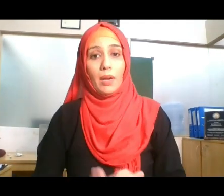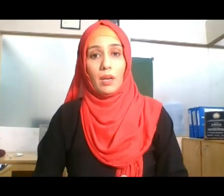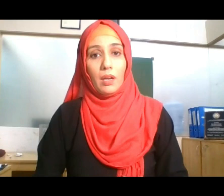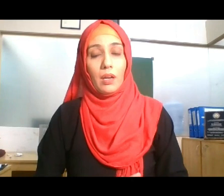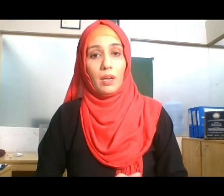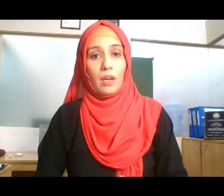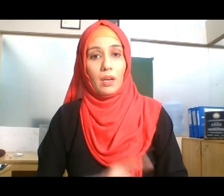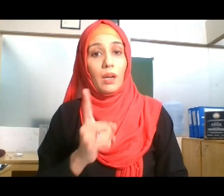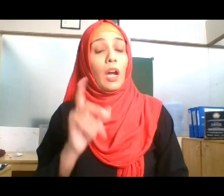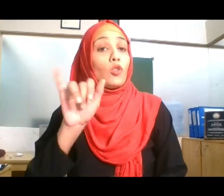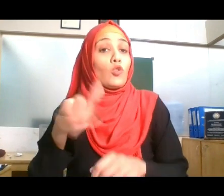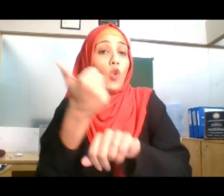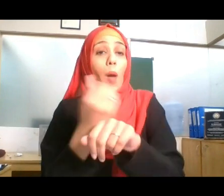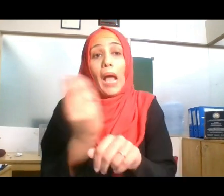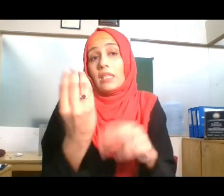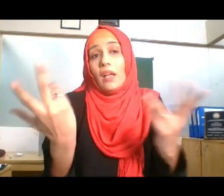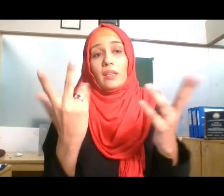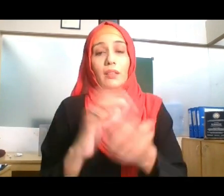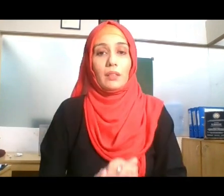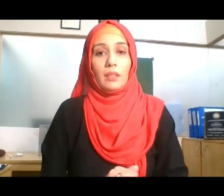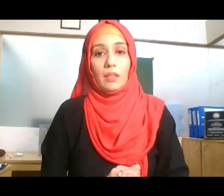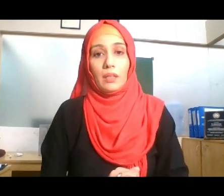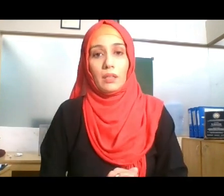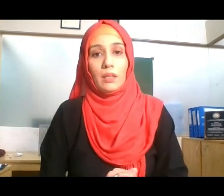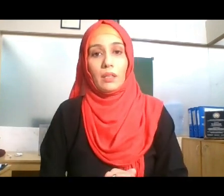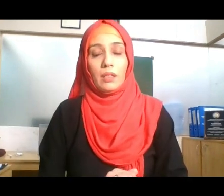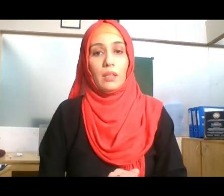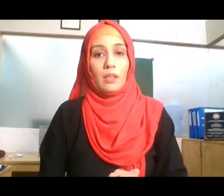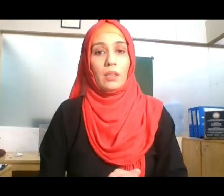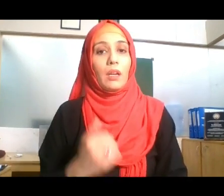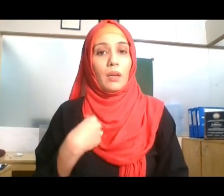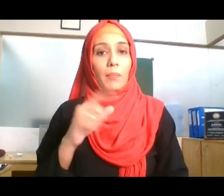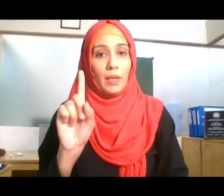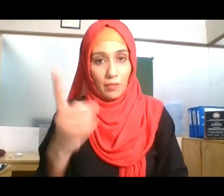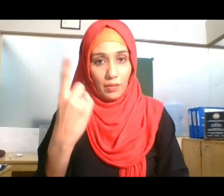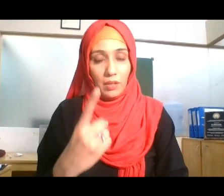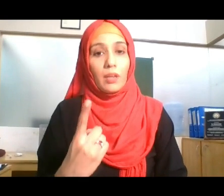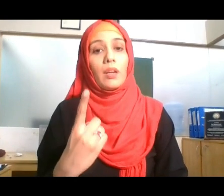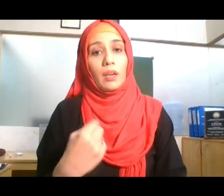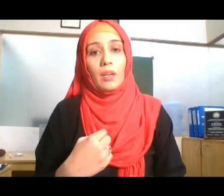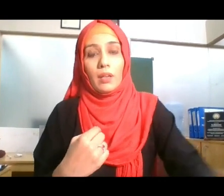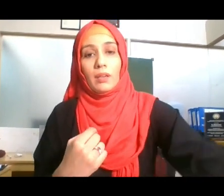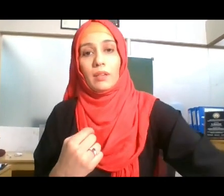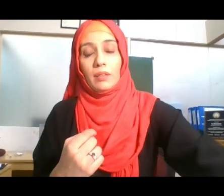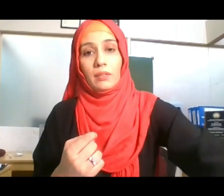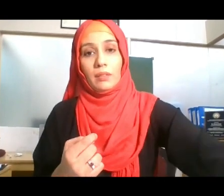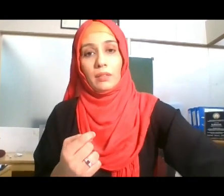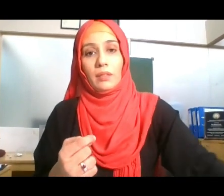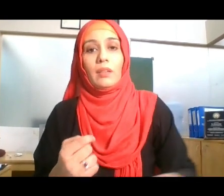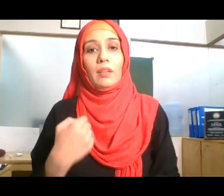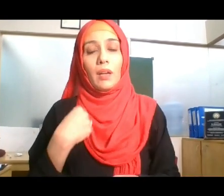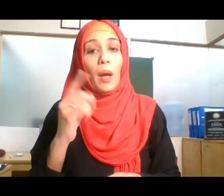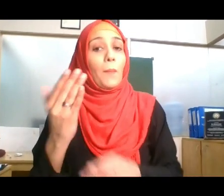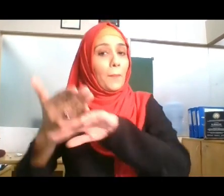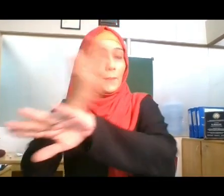get into the job market. First and foremost is the provision of relevant education, which we feel in the past